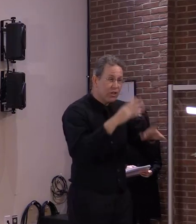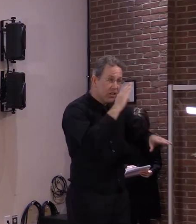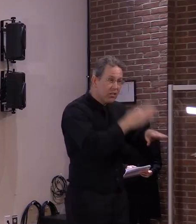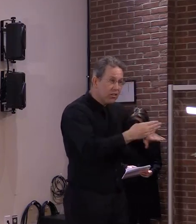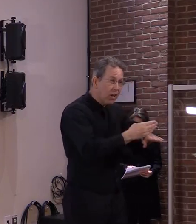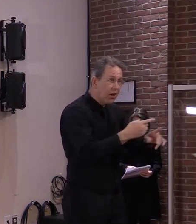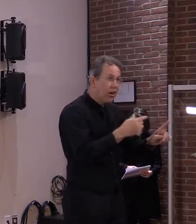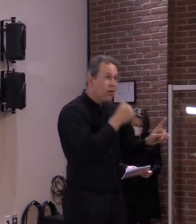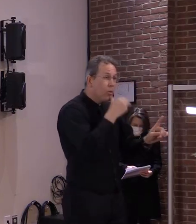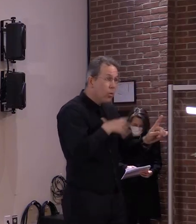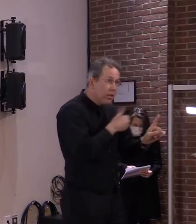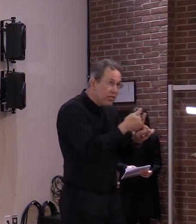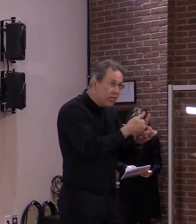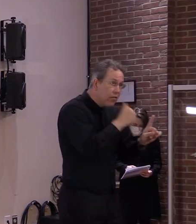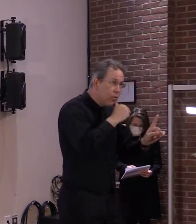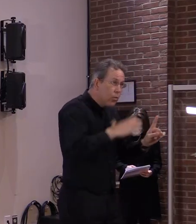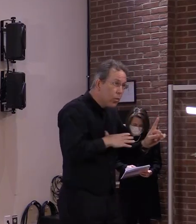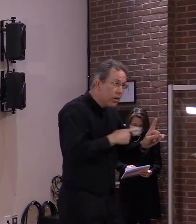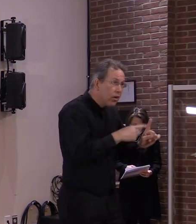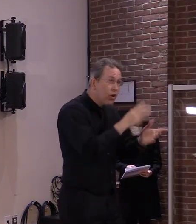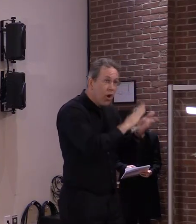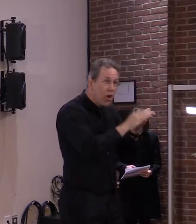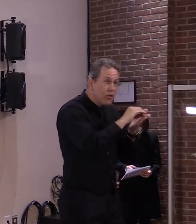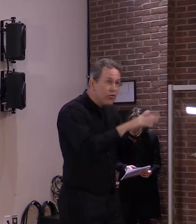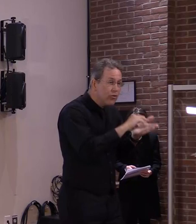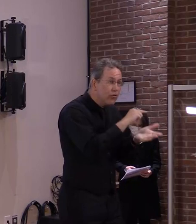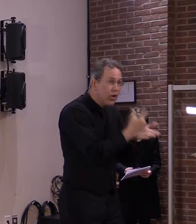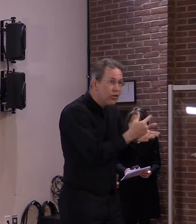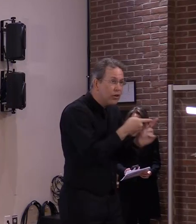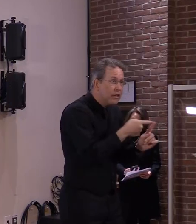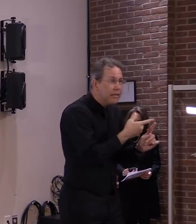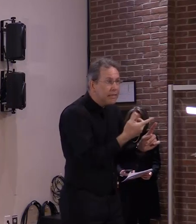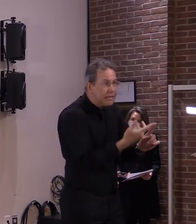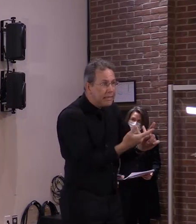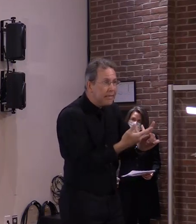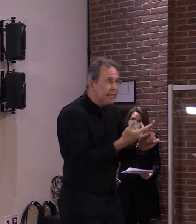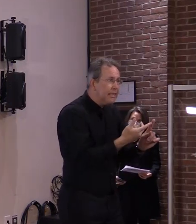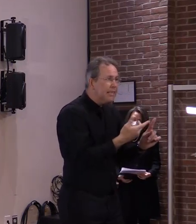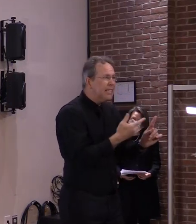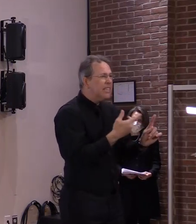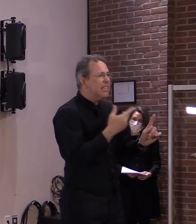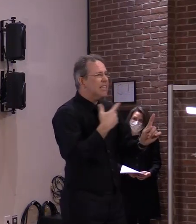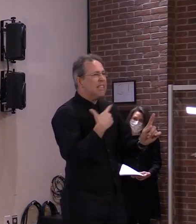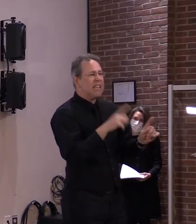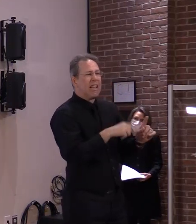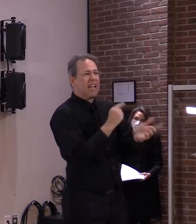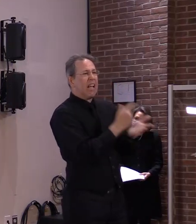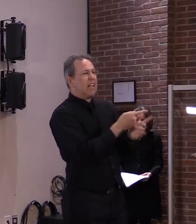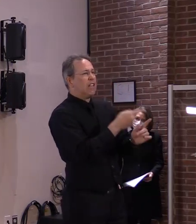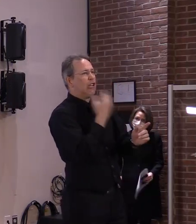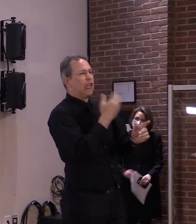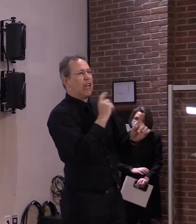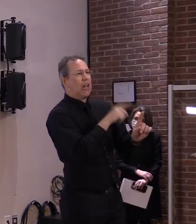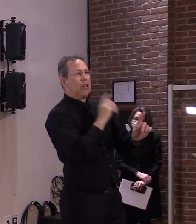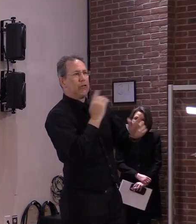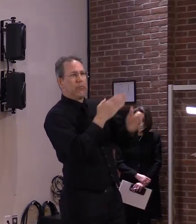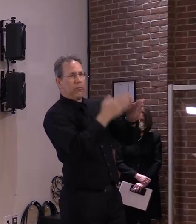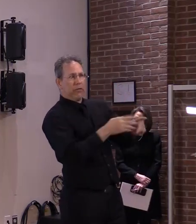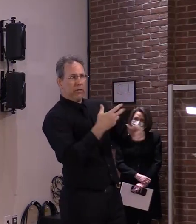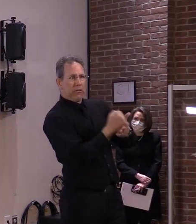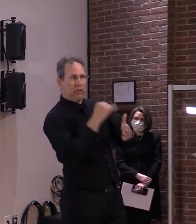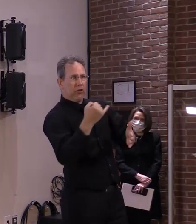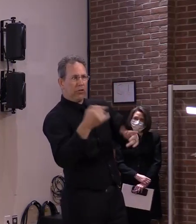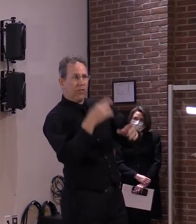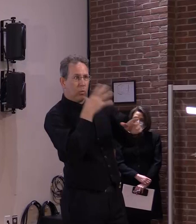population that gets scrutinized by the panel very much on Friday. I can't guarantee what their answer will be based on